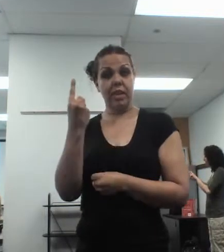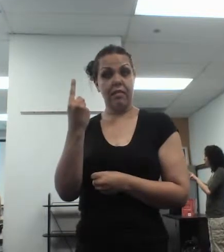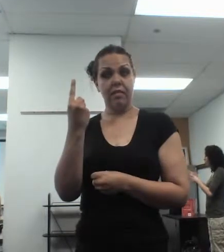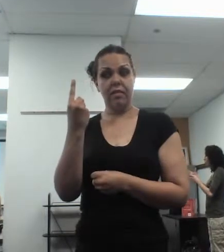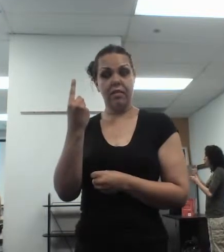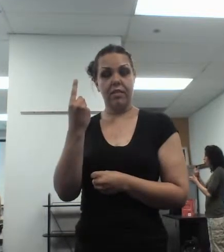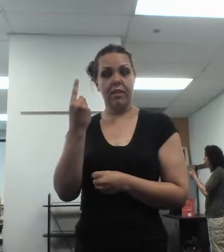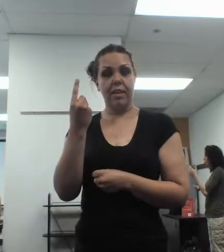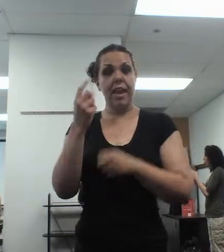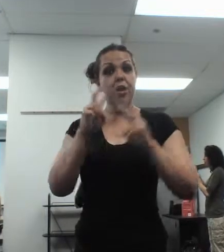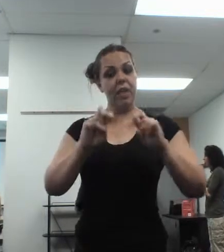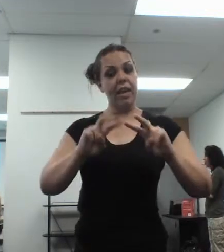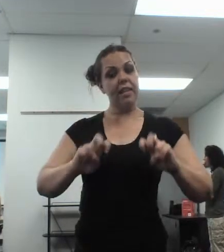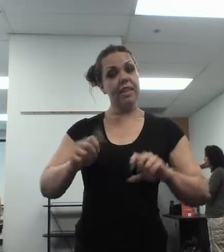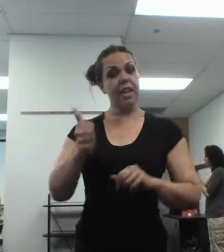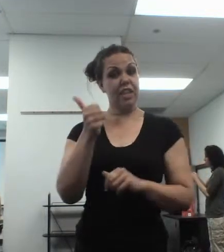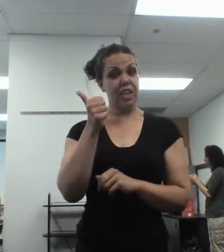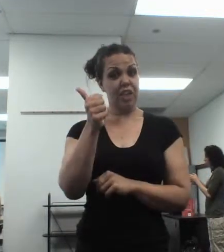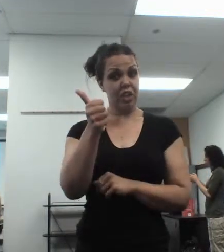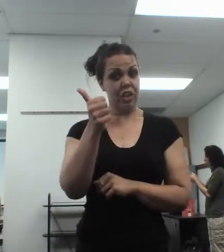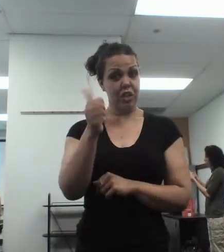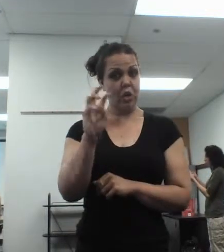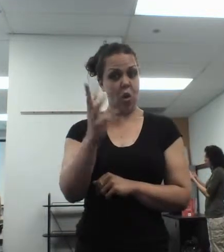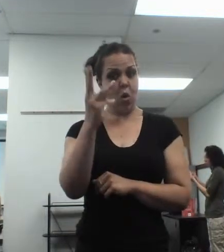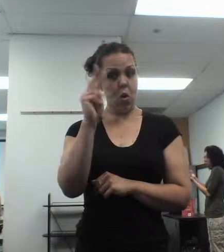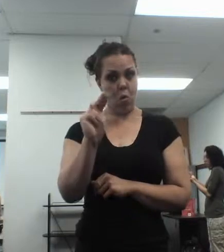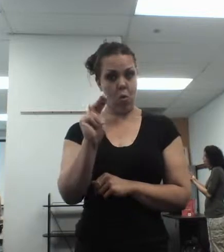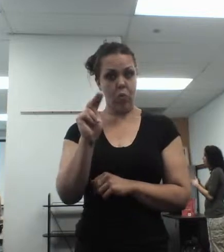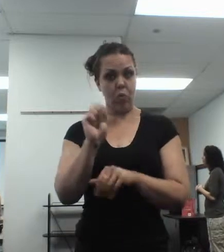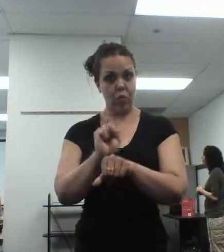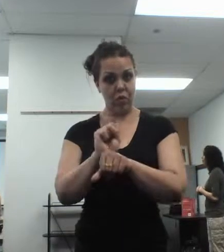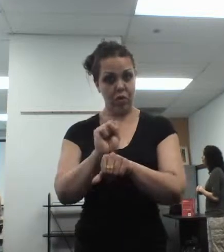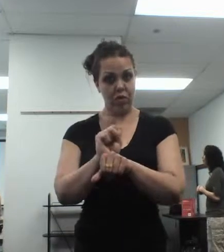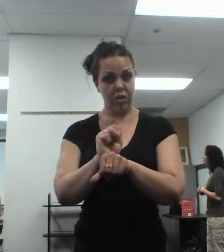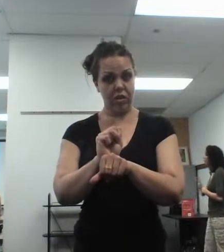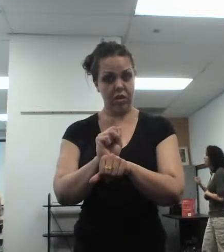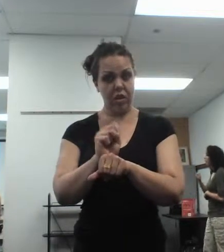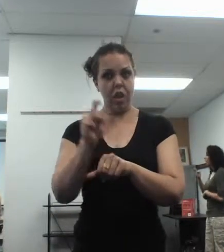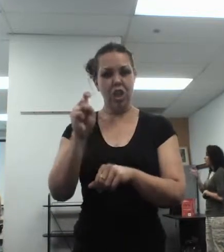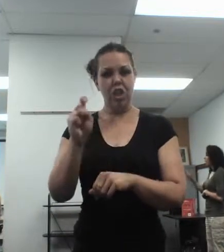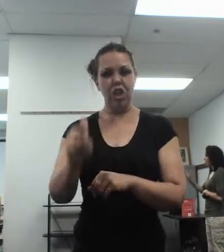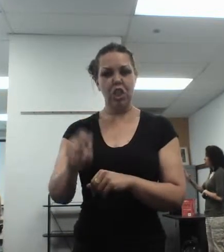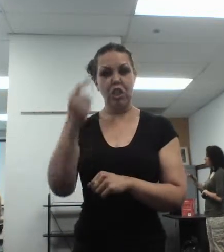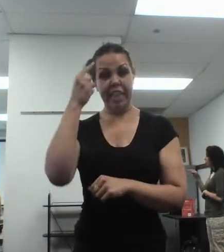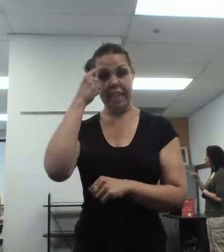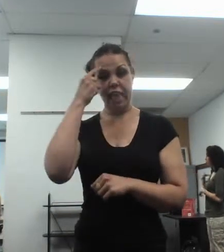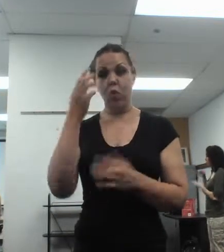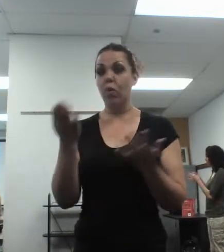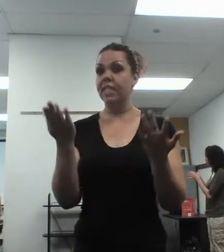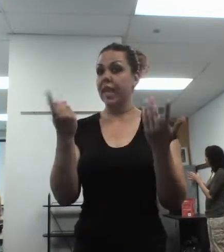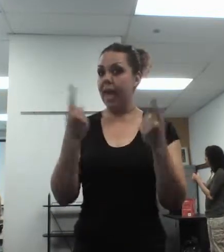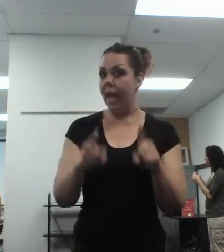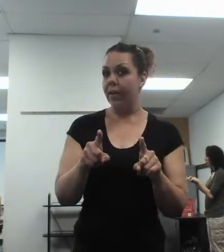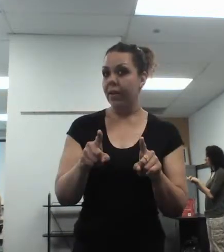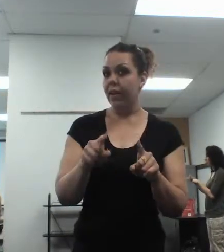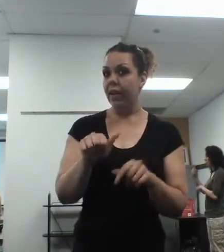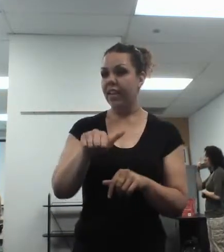own work, you should still be thinking about what's going on in the other stages, comprehension and